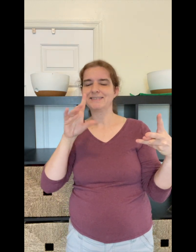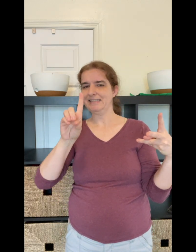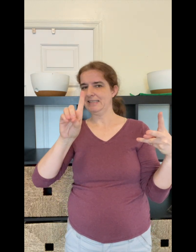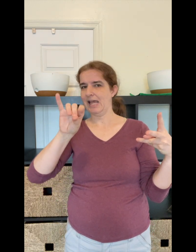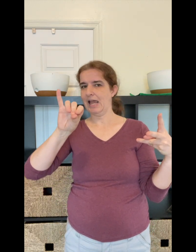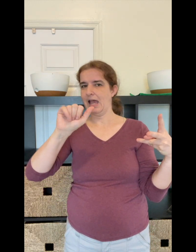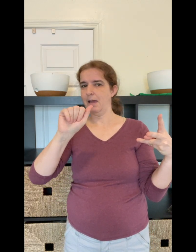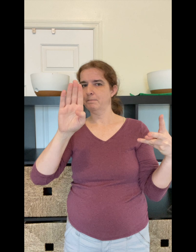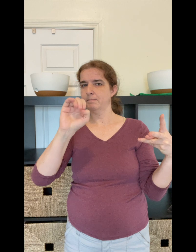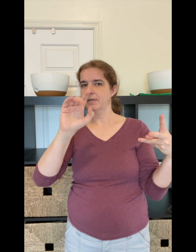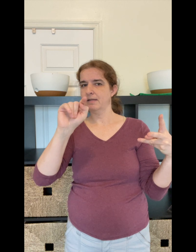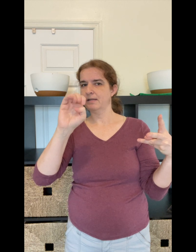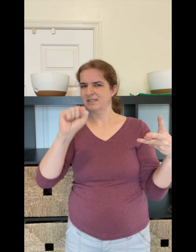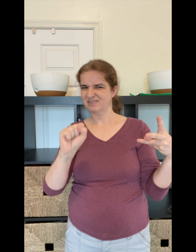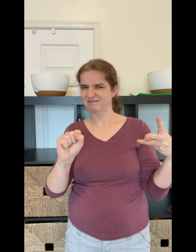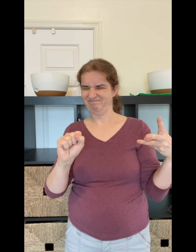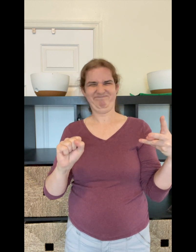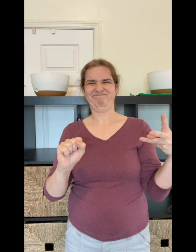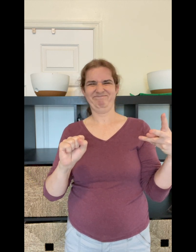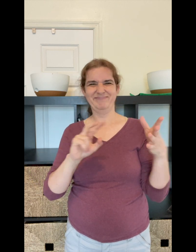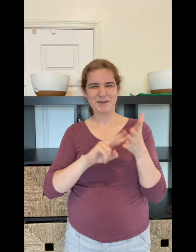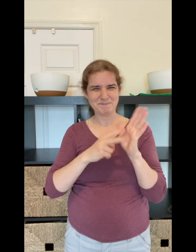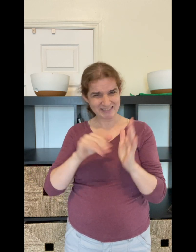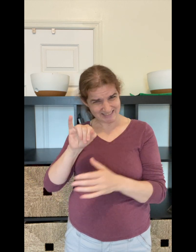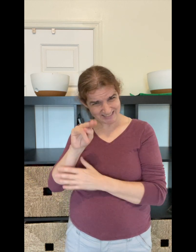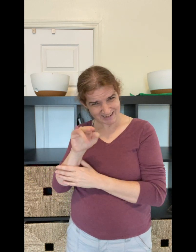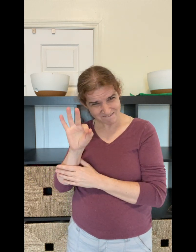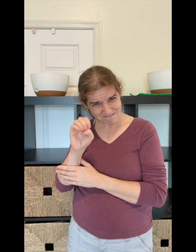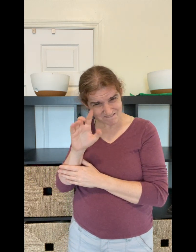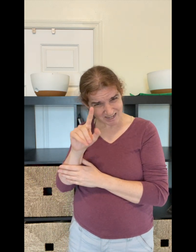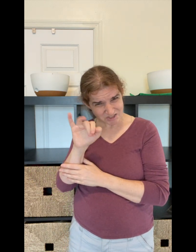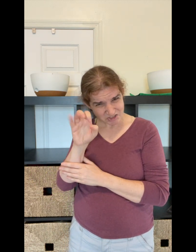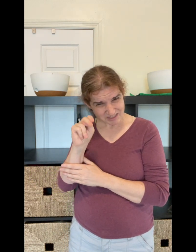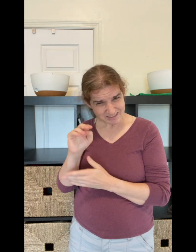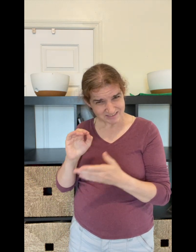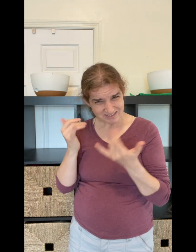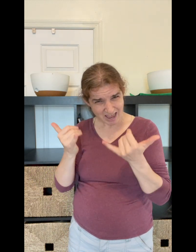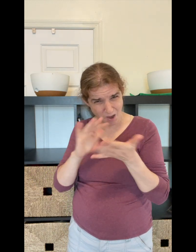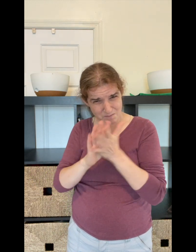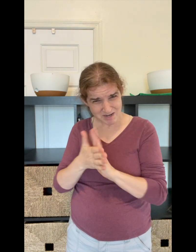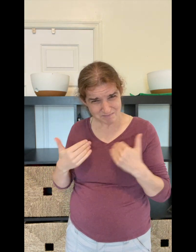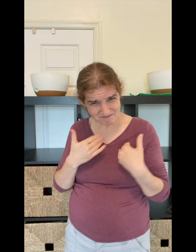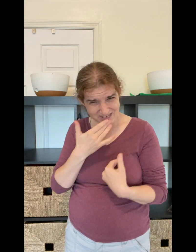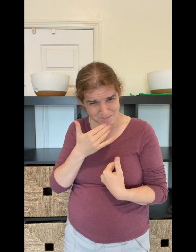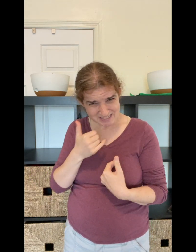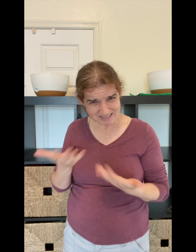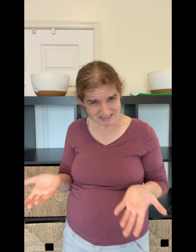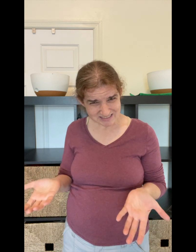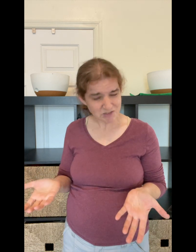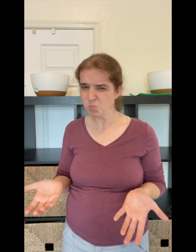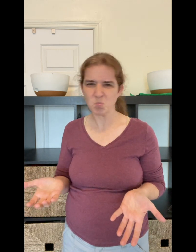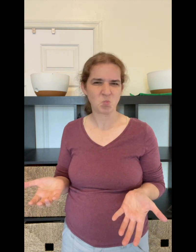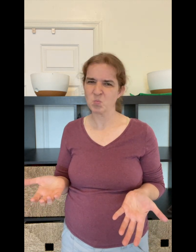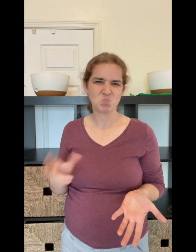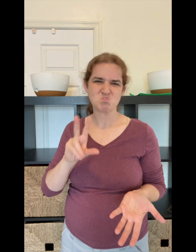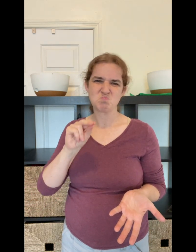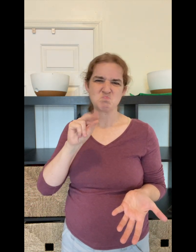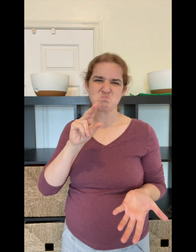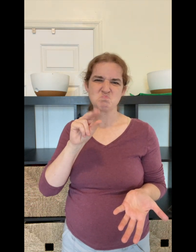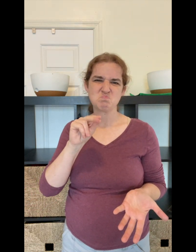kind is like diabetes. Like, what? Diabetes is from an infection? I become sick with diabetes because I have an infection?